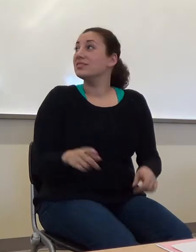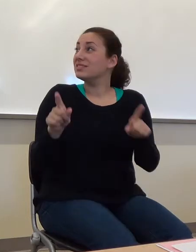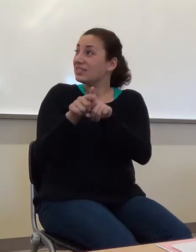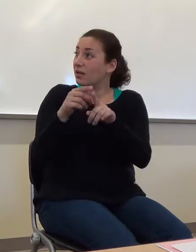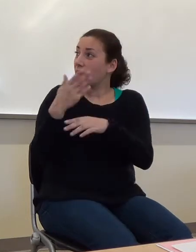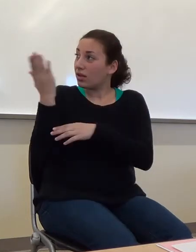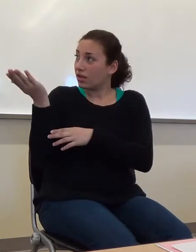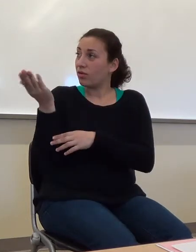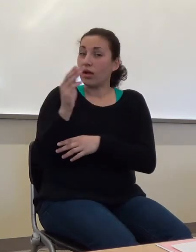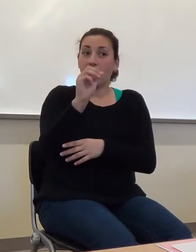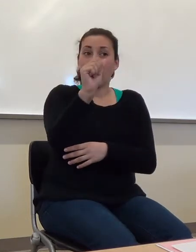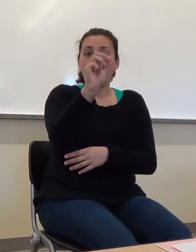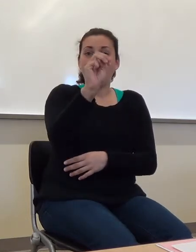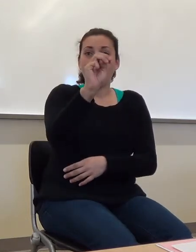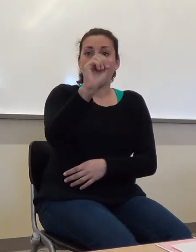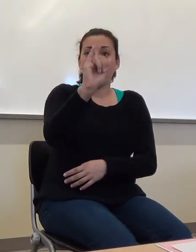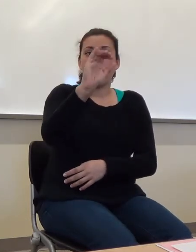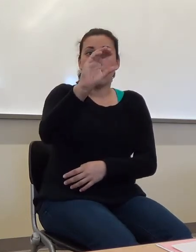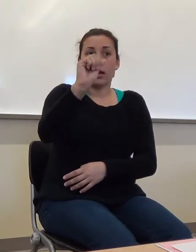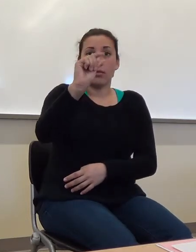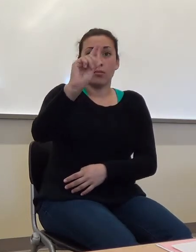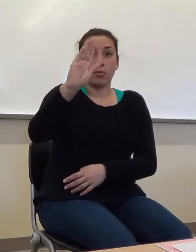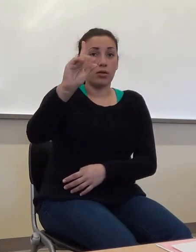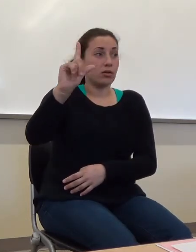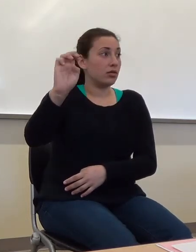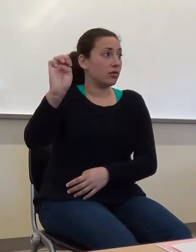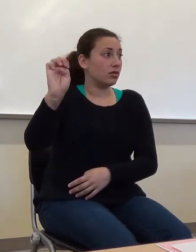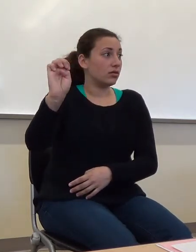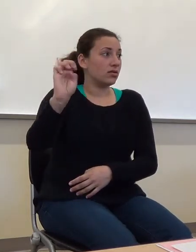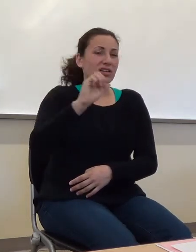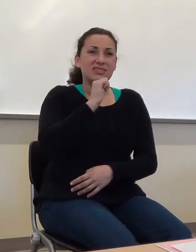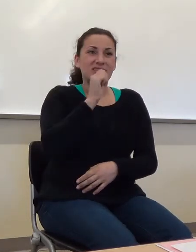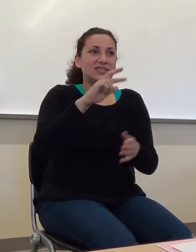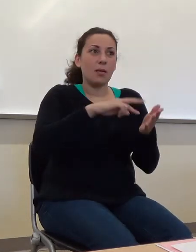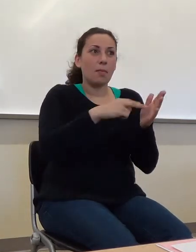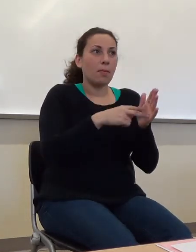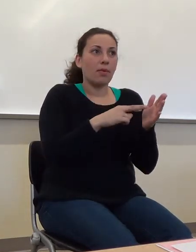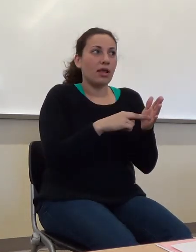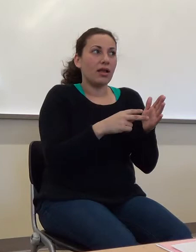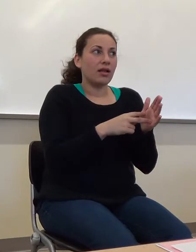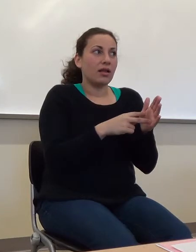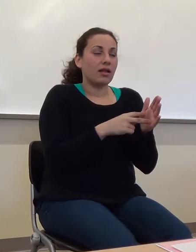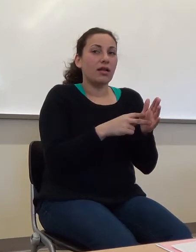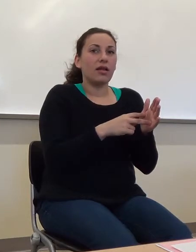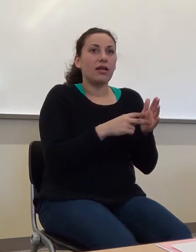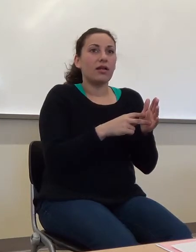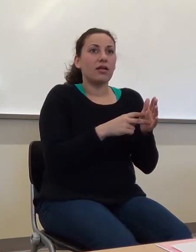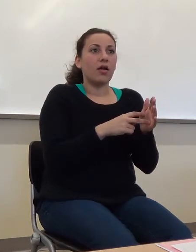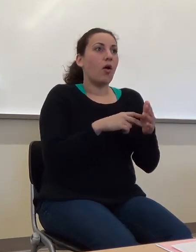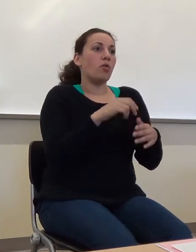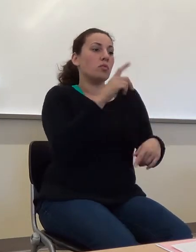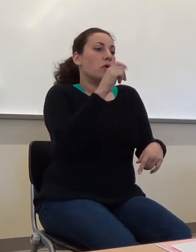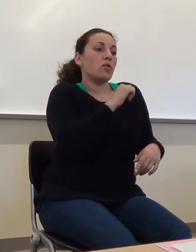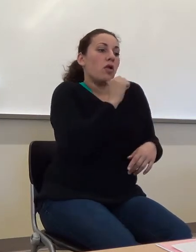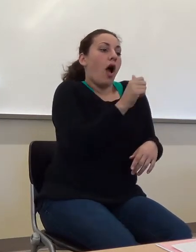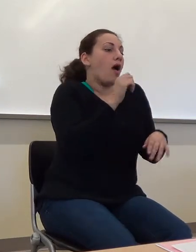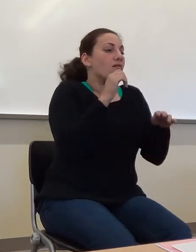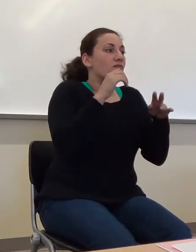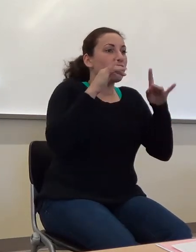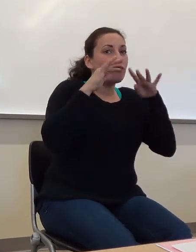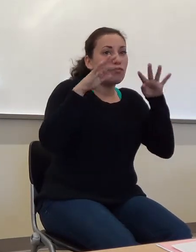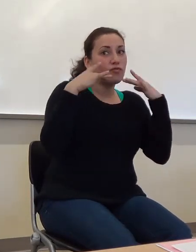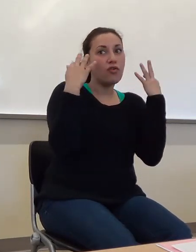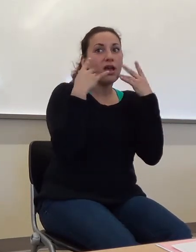Amicable does not mean they are no longer friendly. It means the opposite. It means